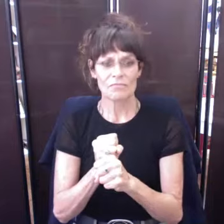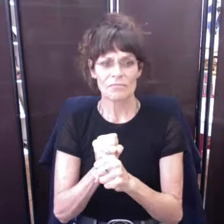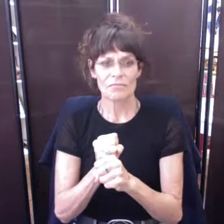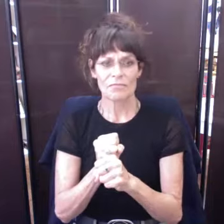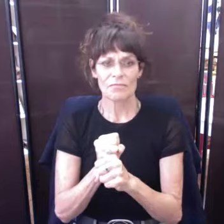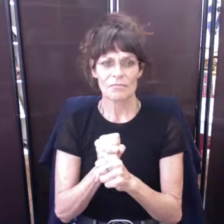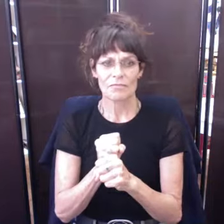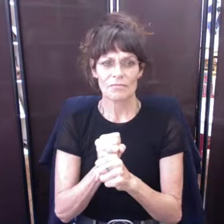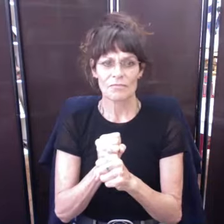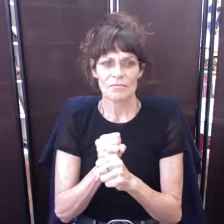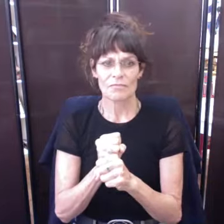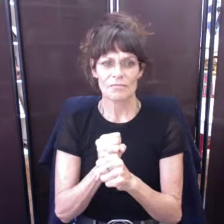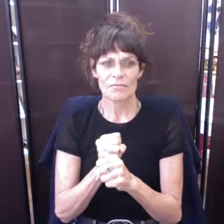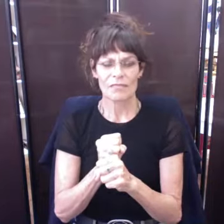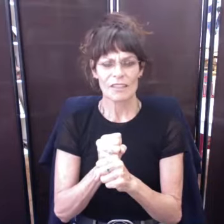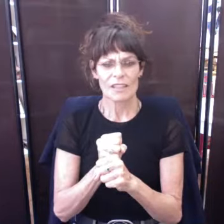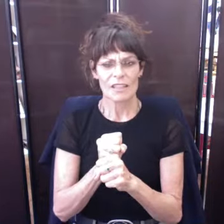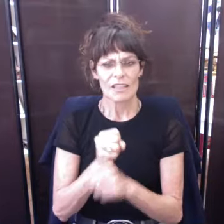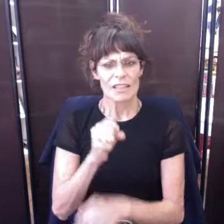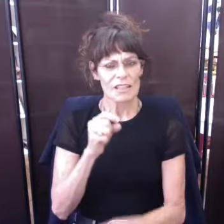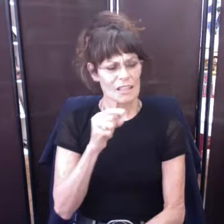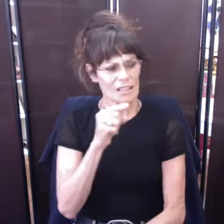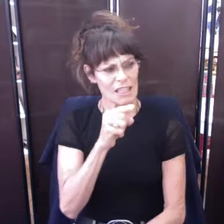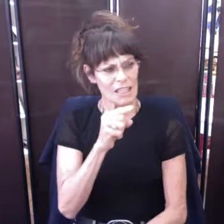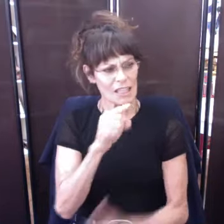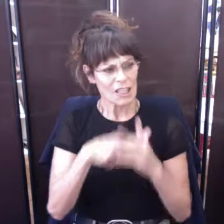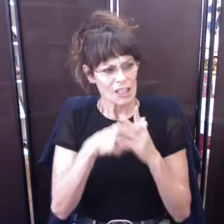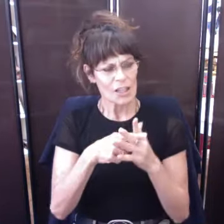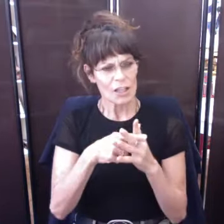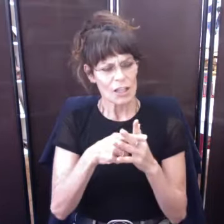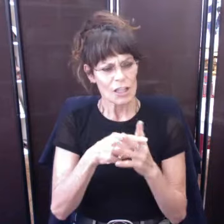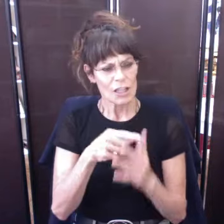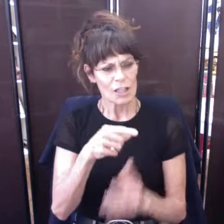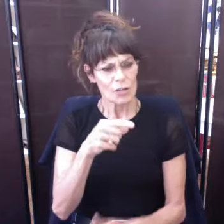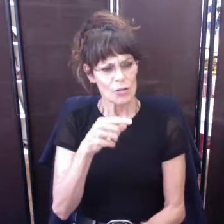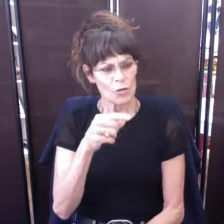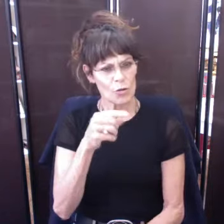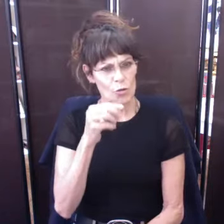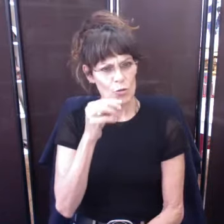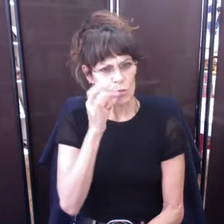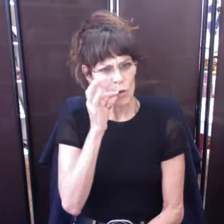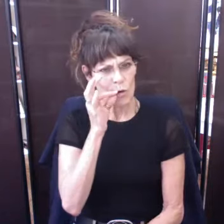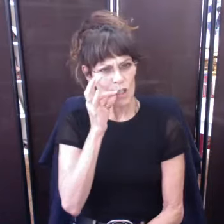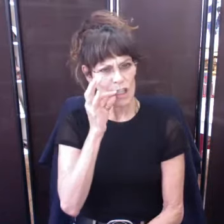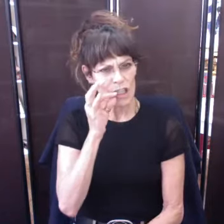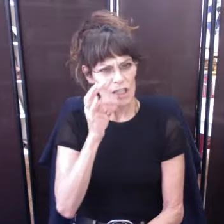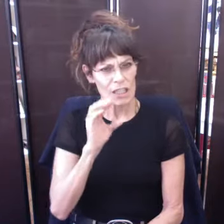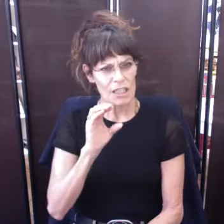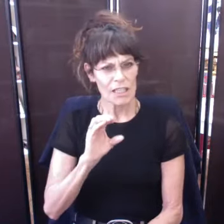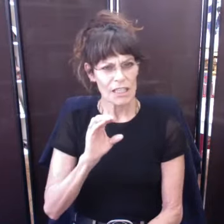they started smoking CBD, which the not THC stuff, and then accidentally